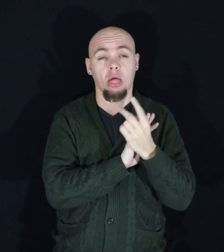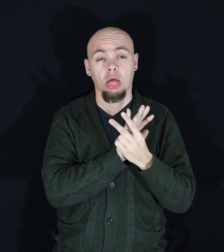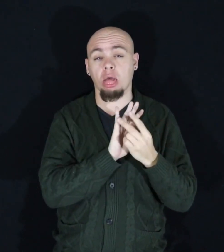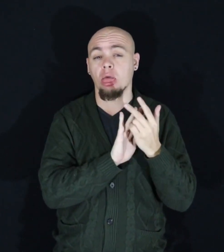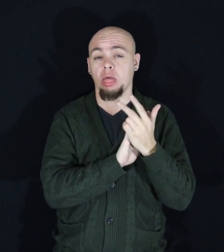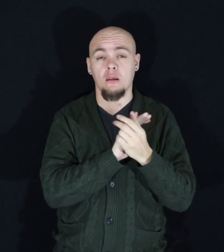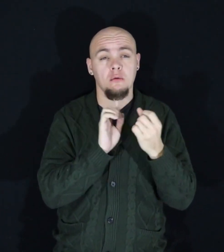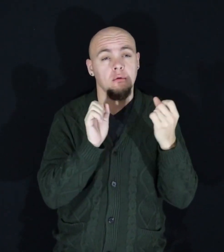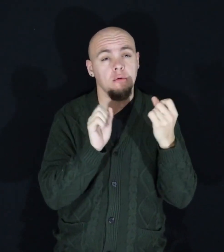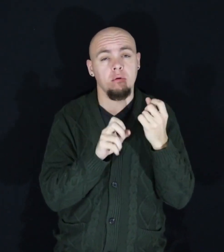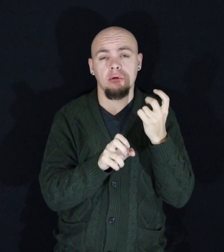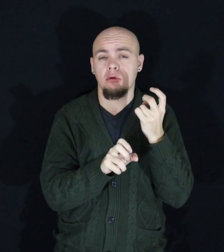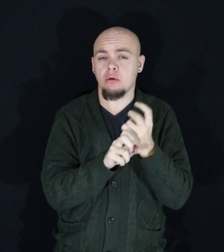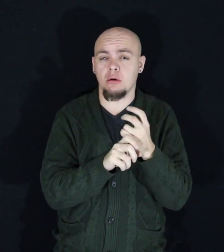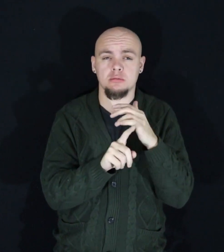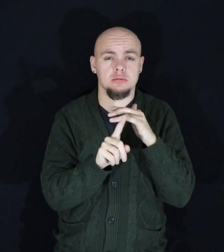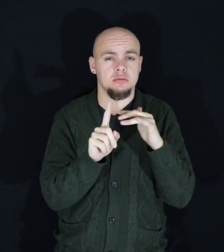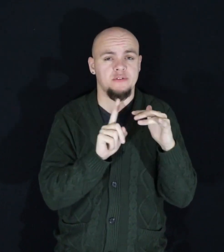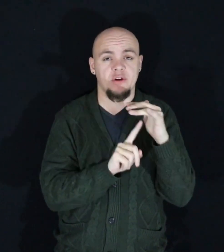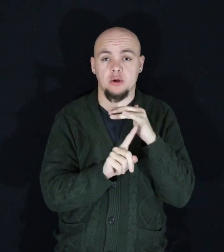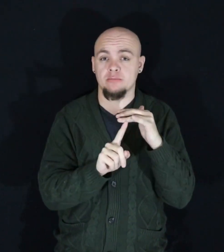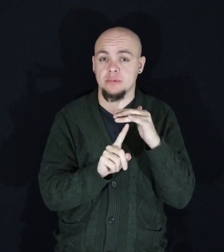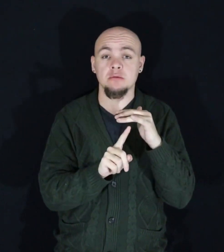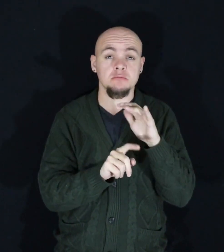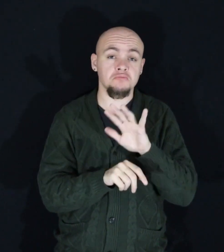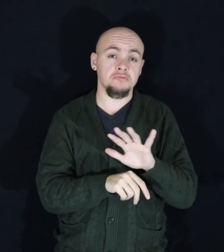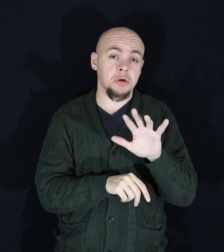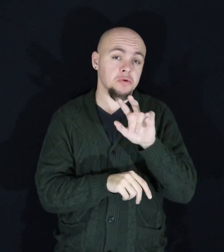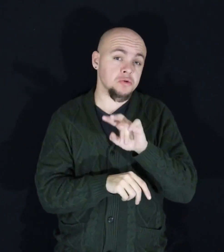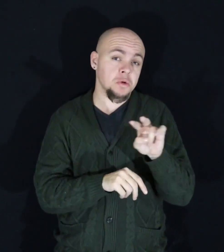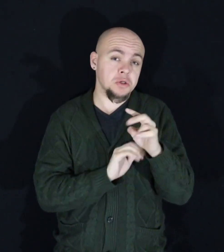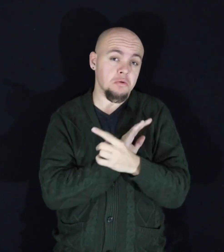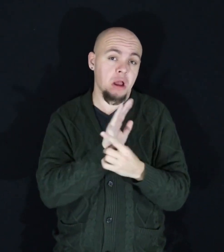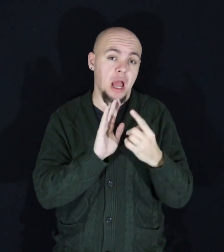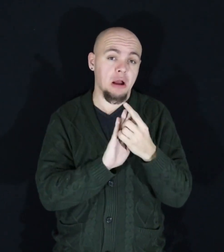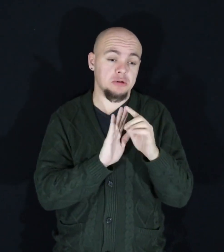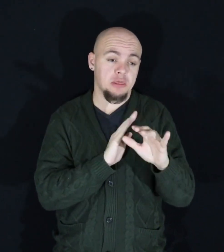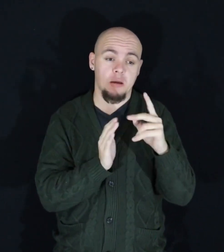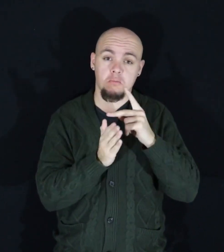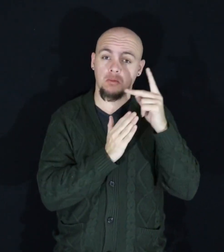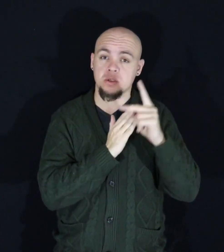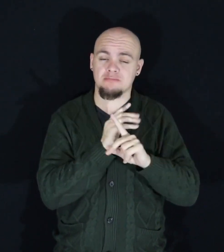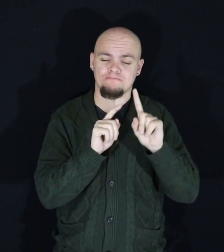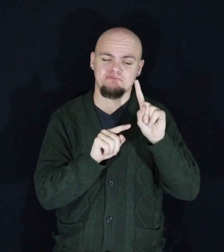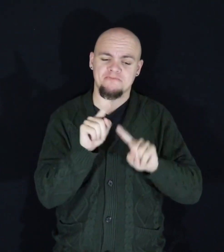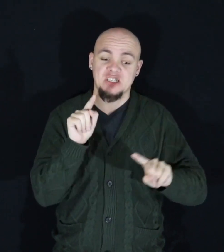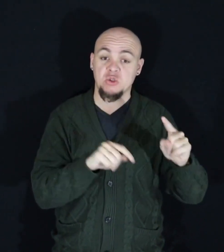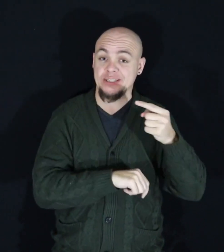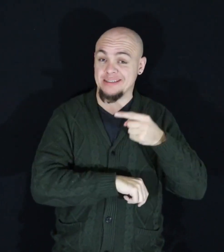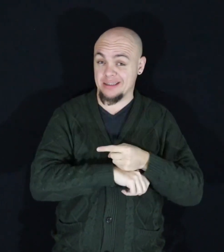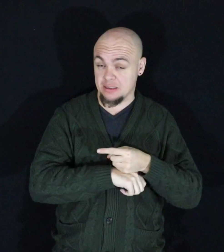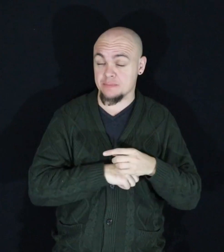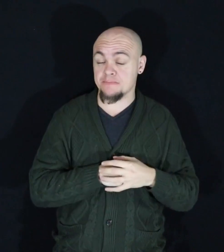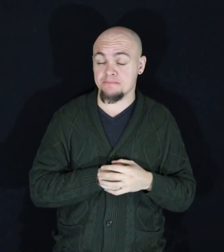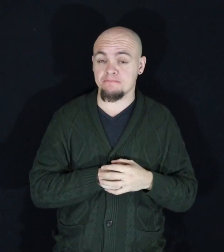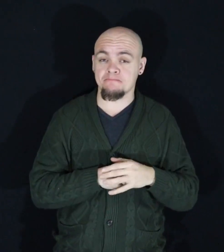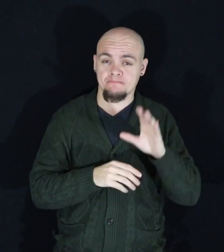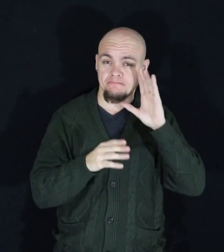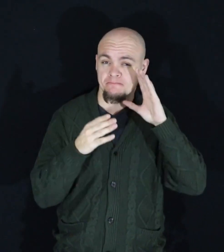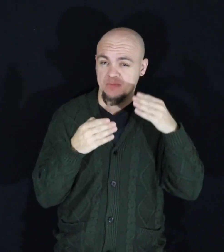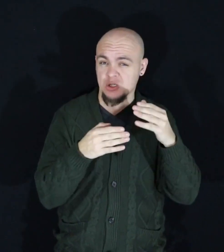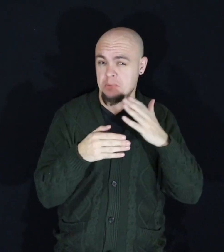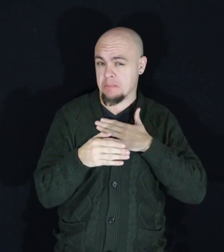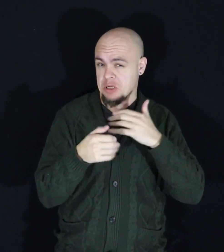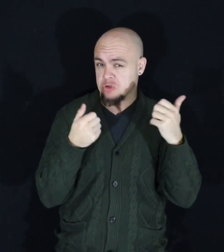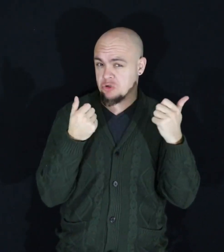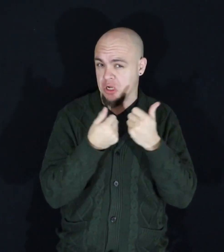very cold, harsh environments. And for me, up to 22 hours during this project, multiple different days. I'm going to focus on a few of these